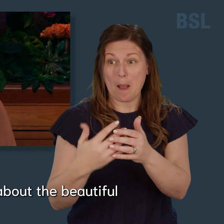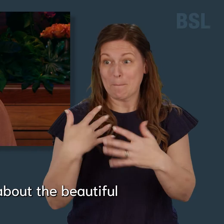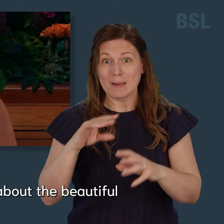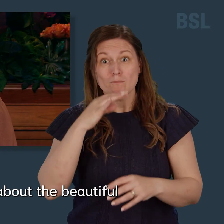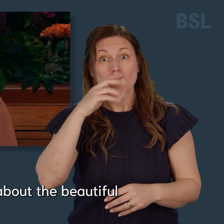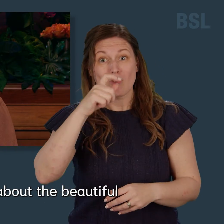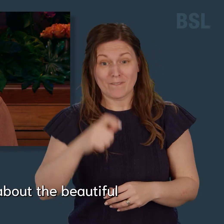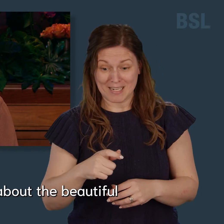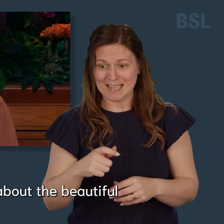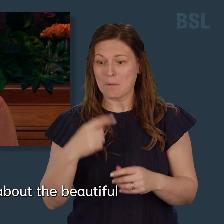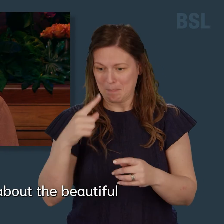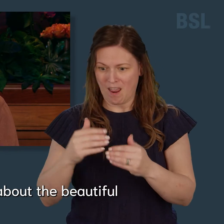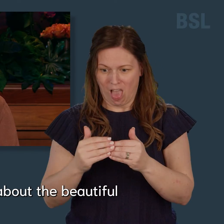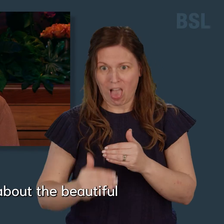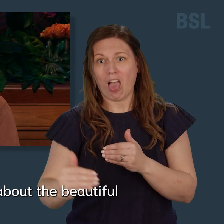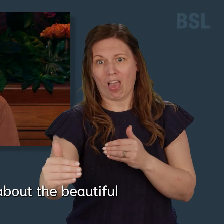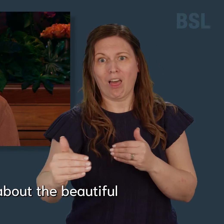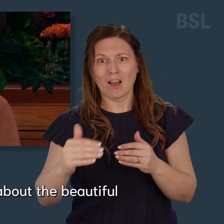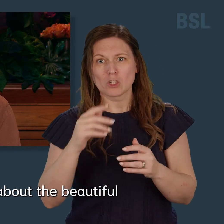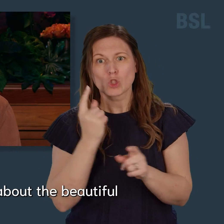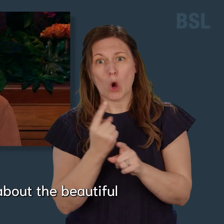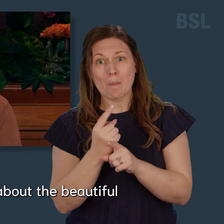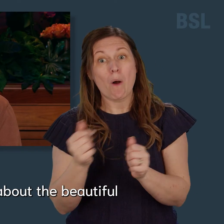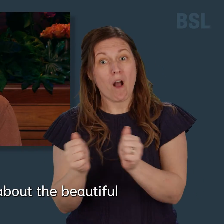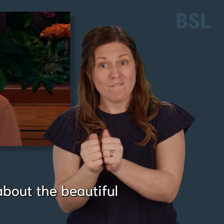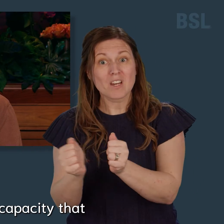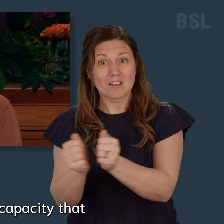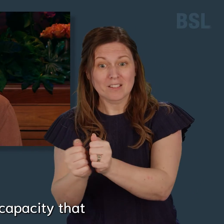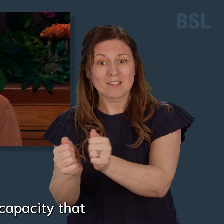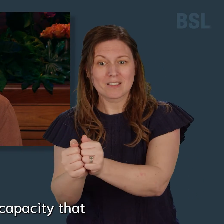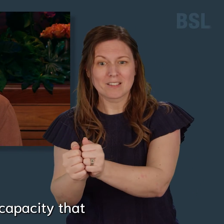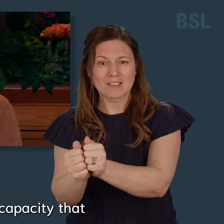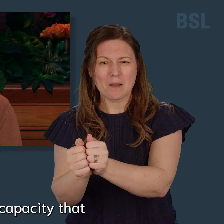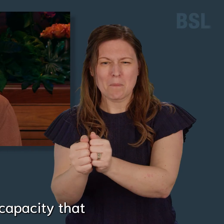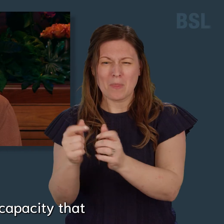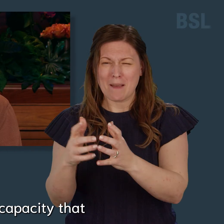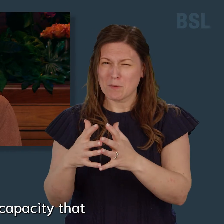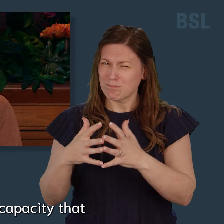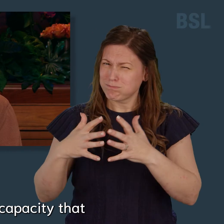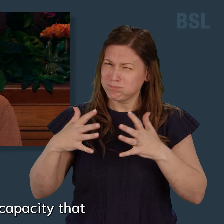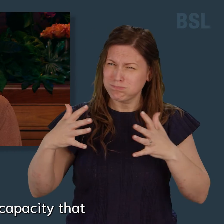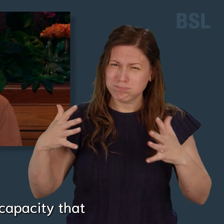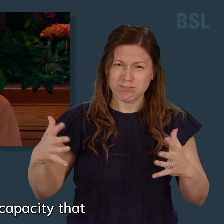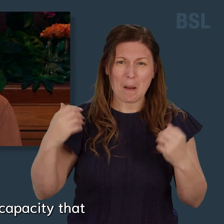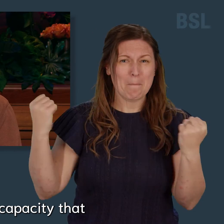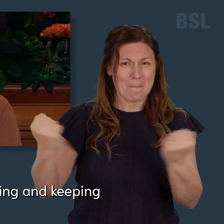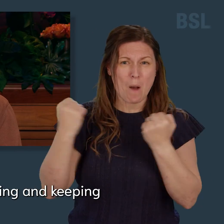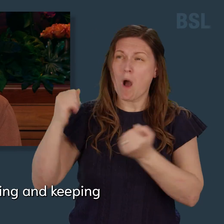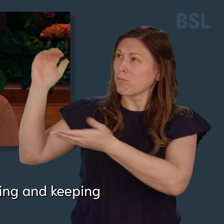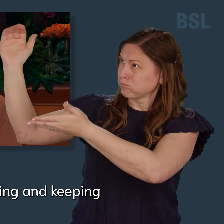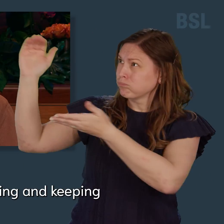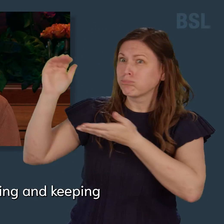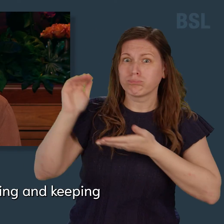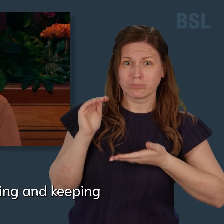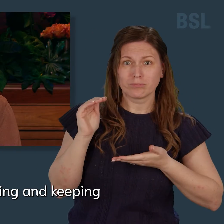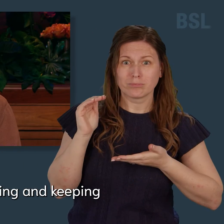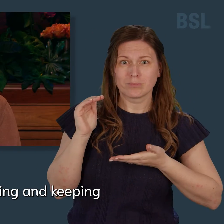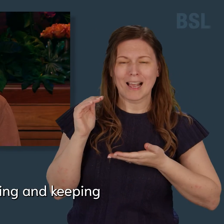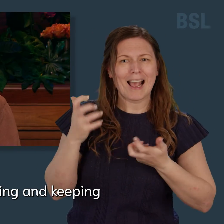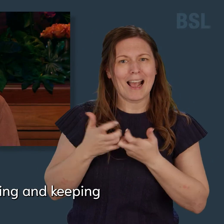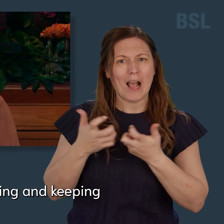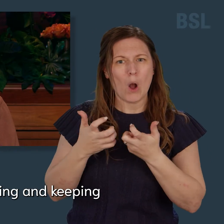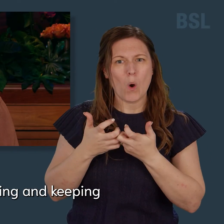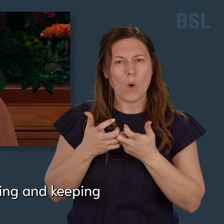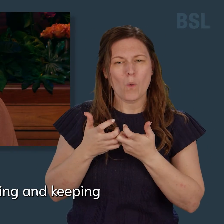Learn from his teachings about the beautiful blessings and increased power and capacity that can be yours